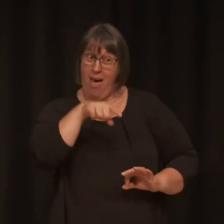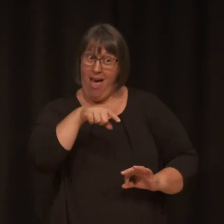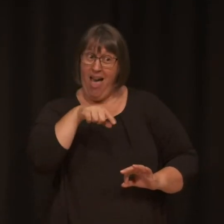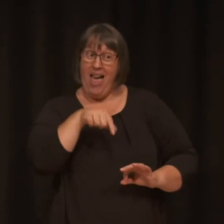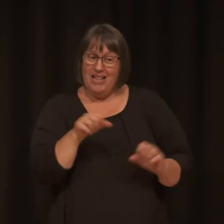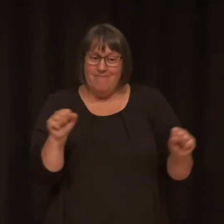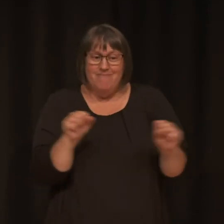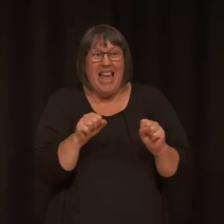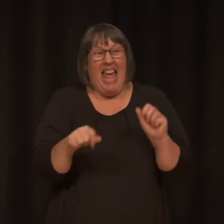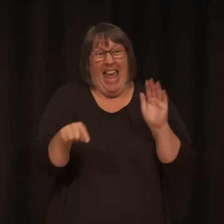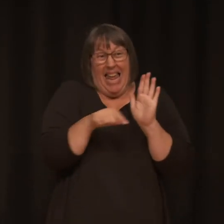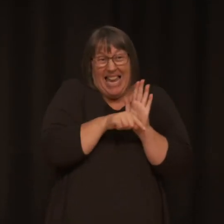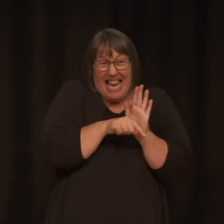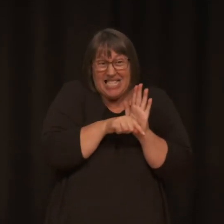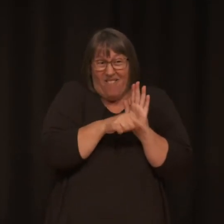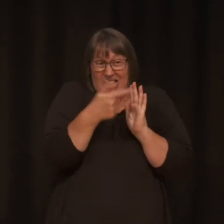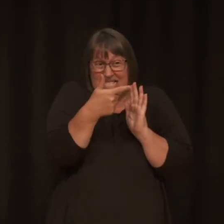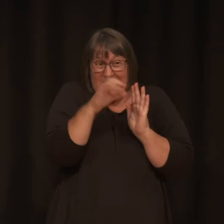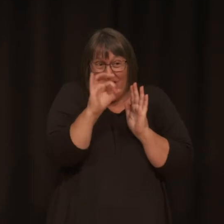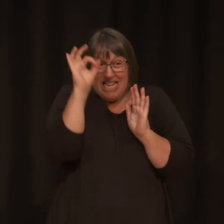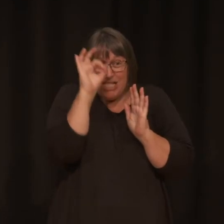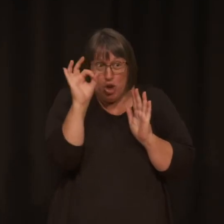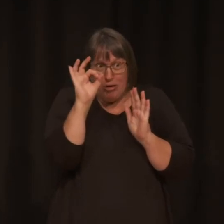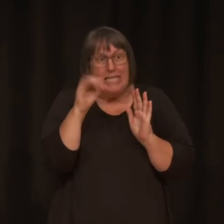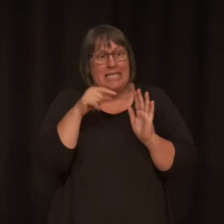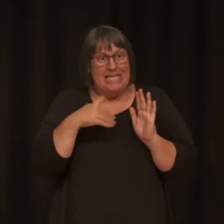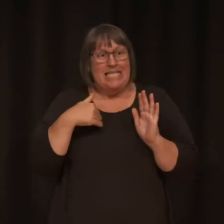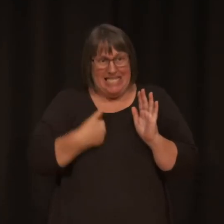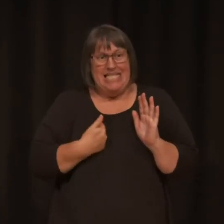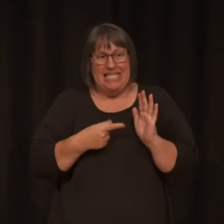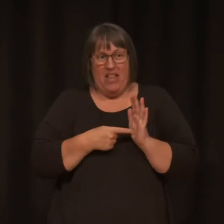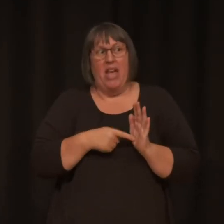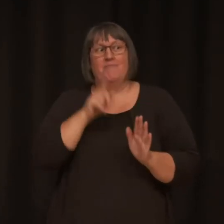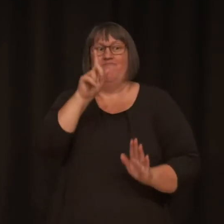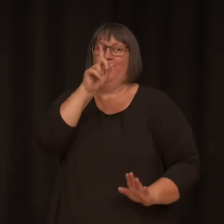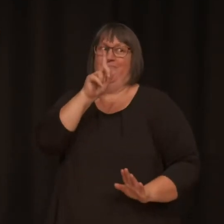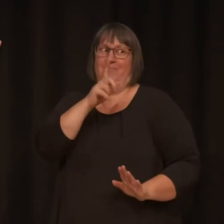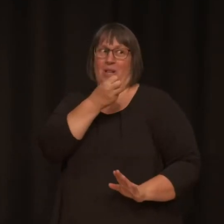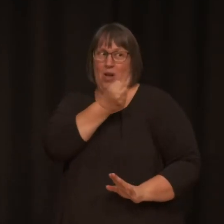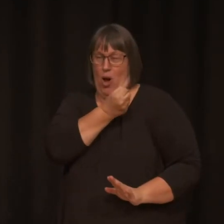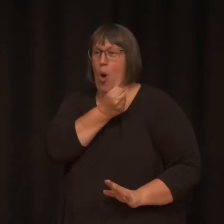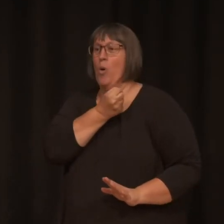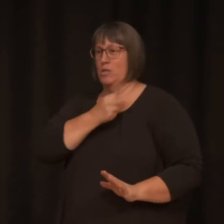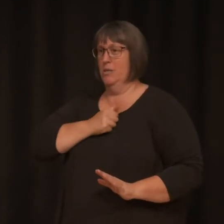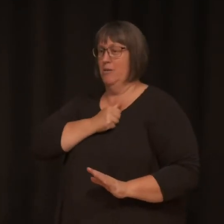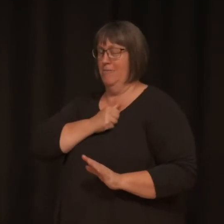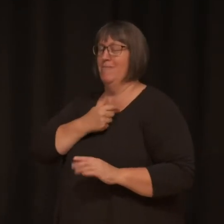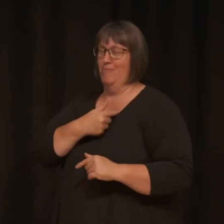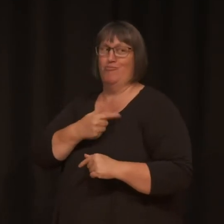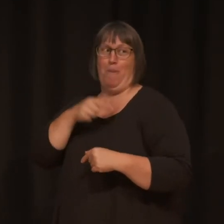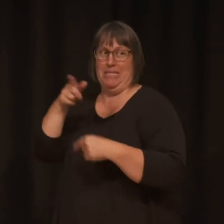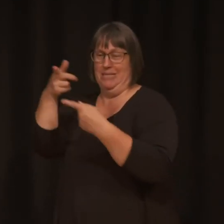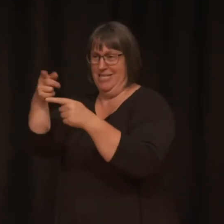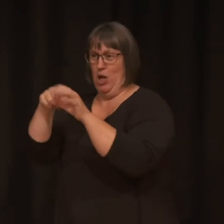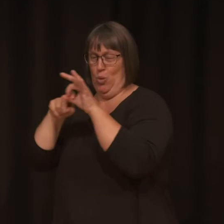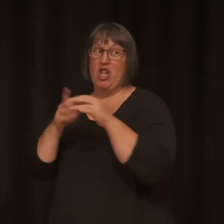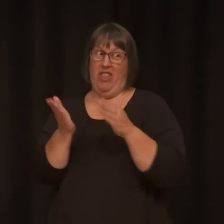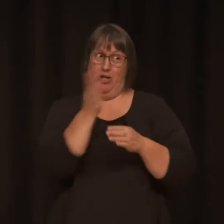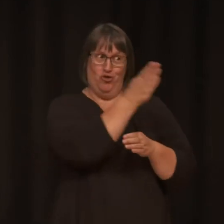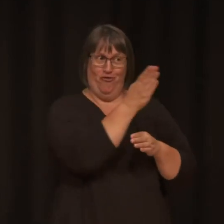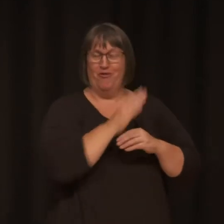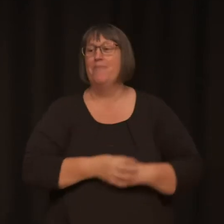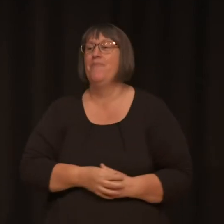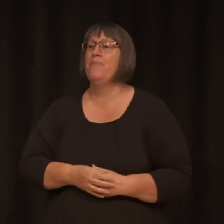to be kept at -70 degrees. I did promise I'd come here, and then forgive me, I will come to you. Is